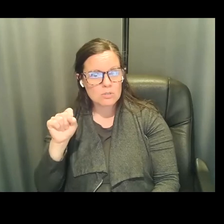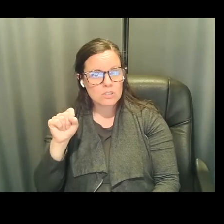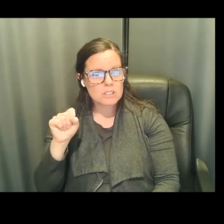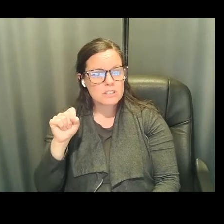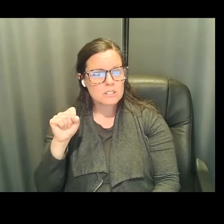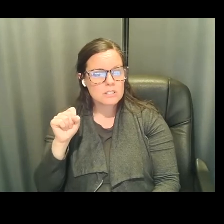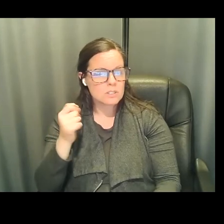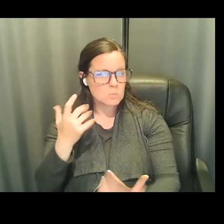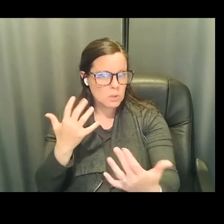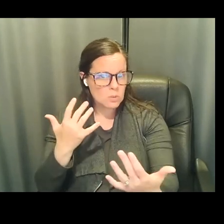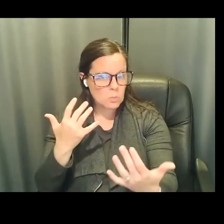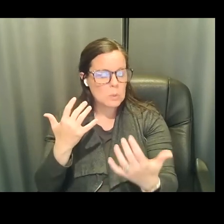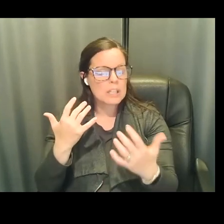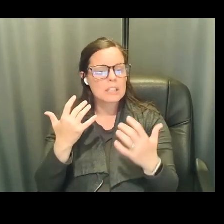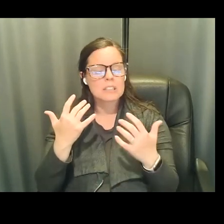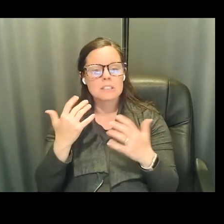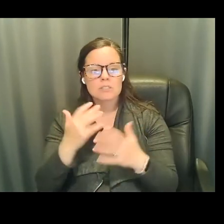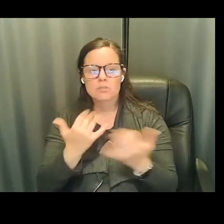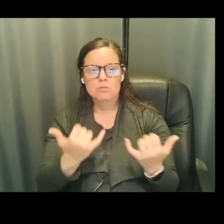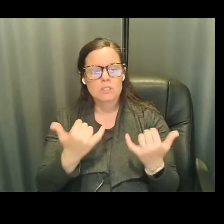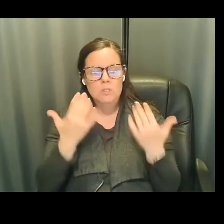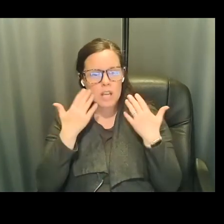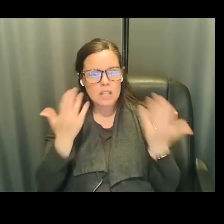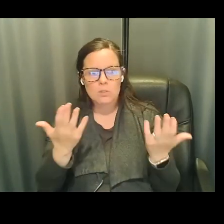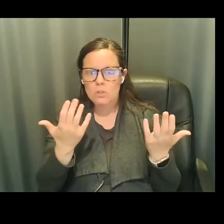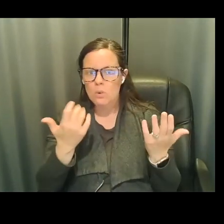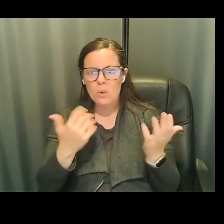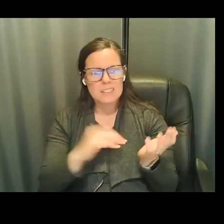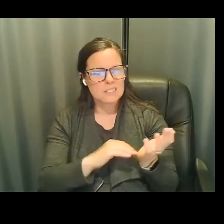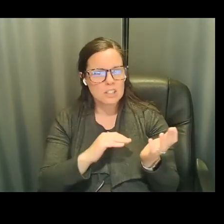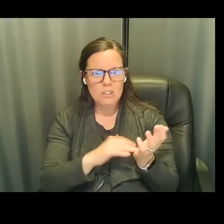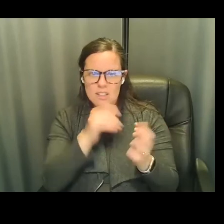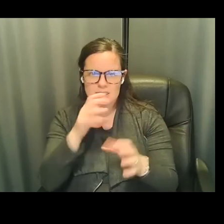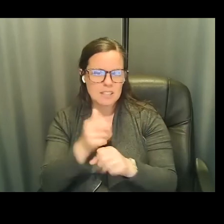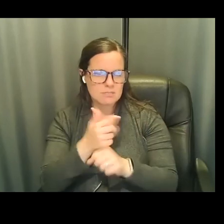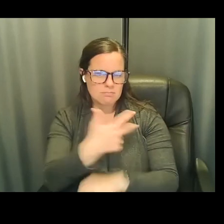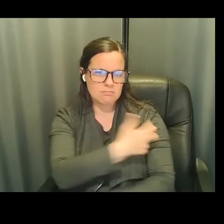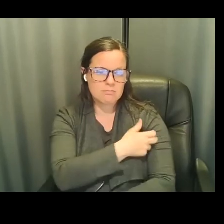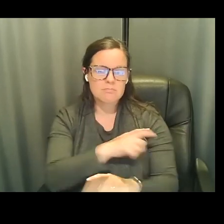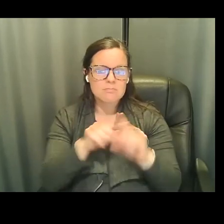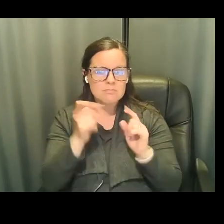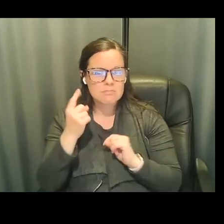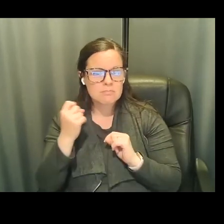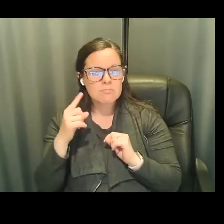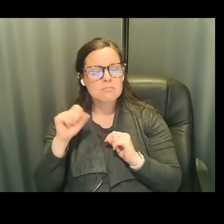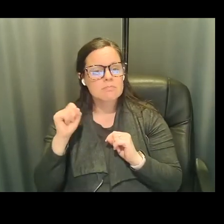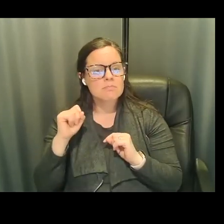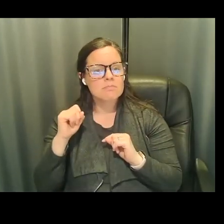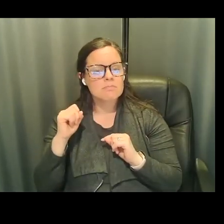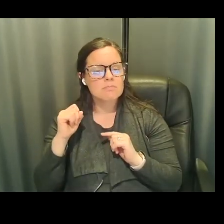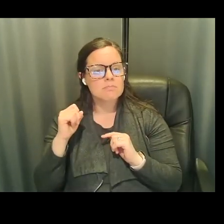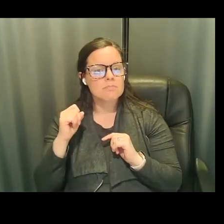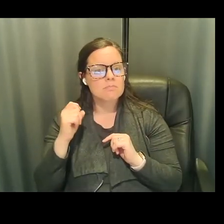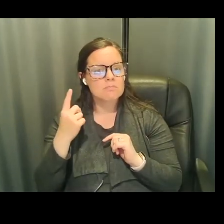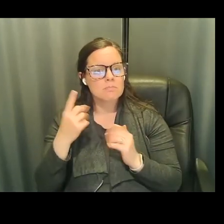to wait. So right now, I do not know a doctor that has not received the vaccine. However, one of the things I will share